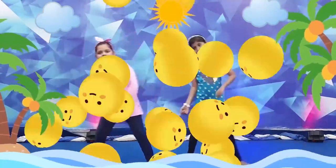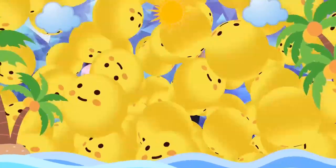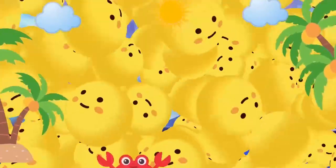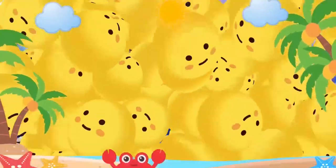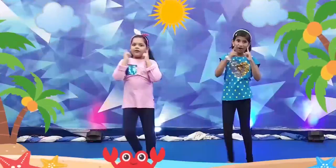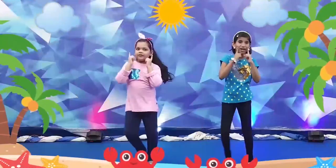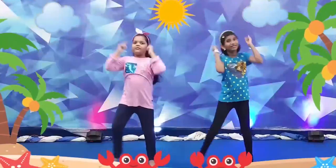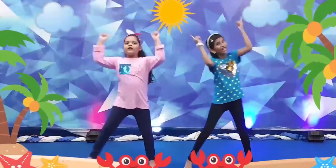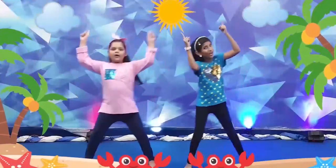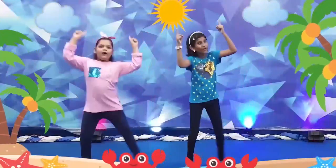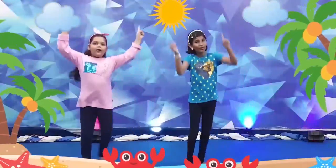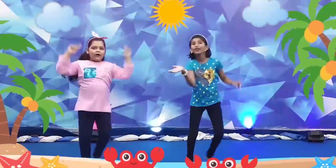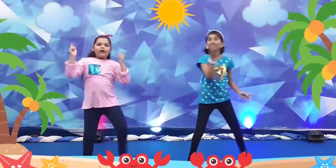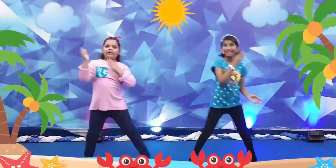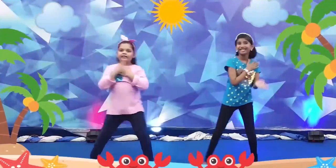strength. The joy.